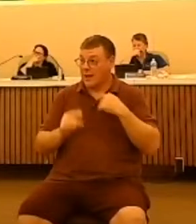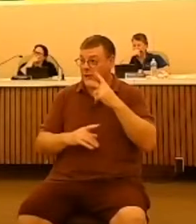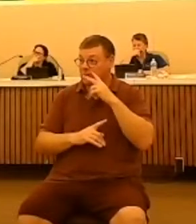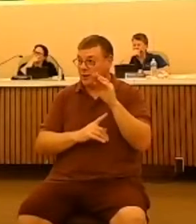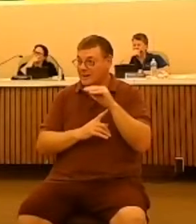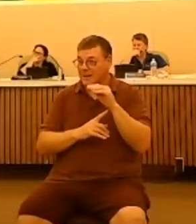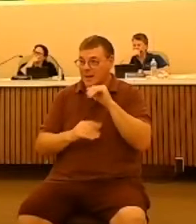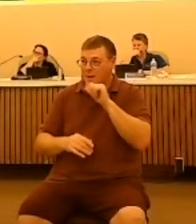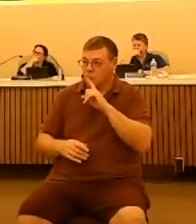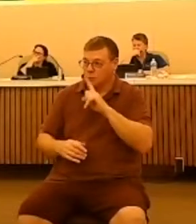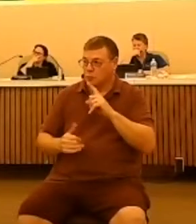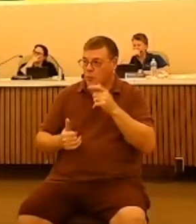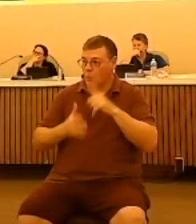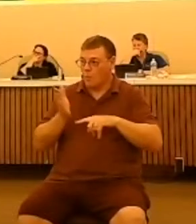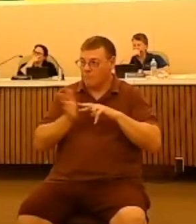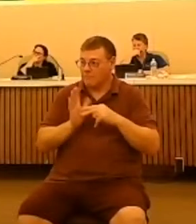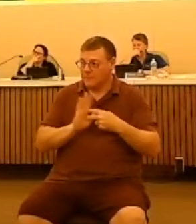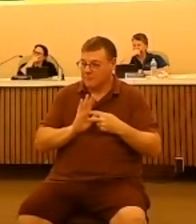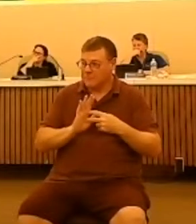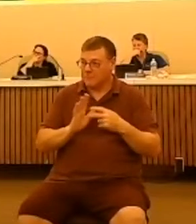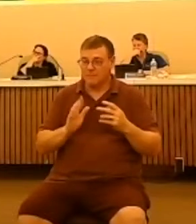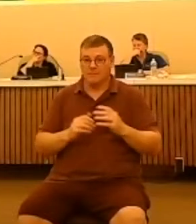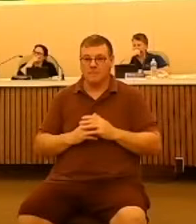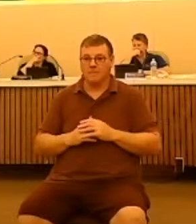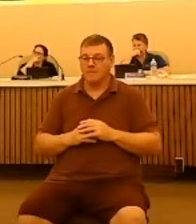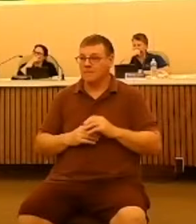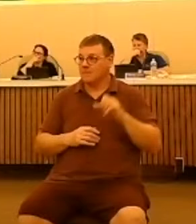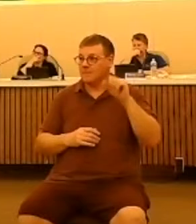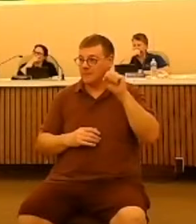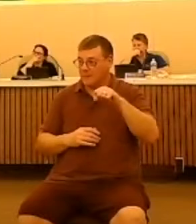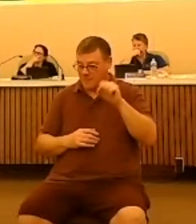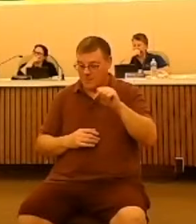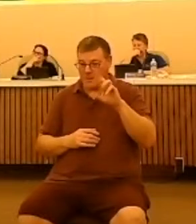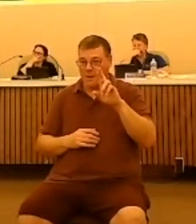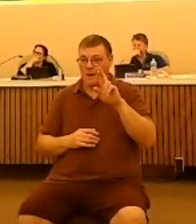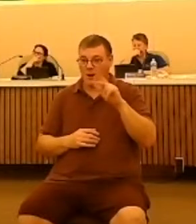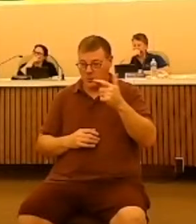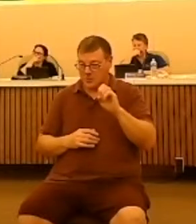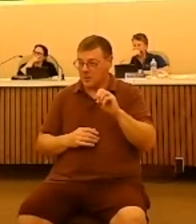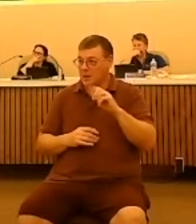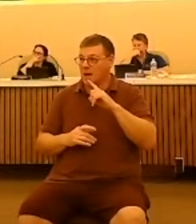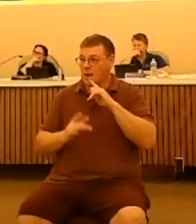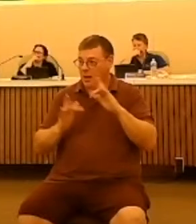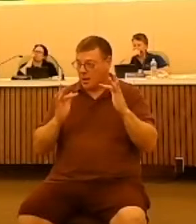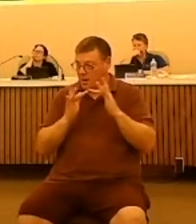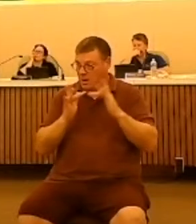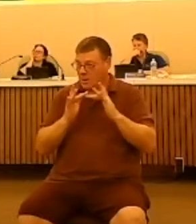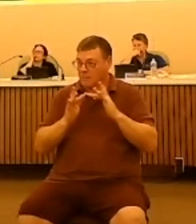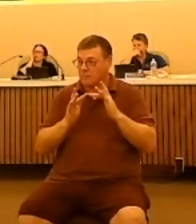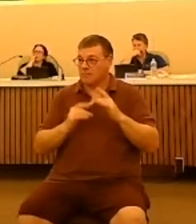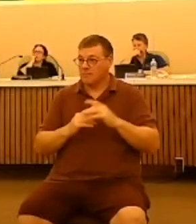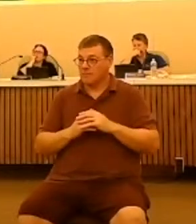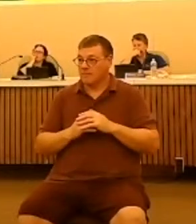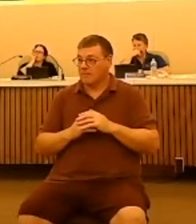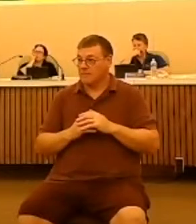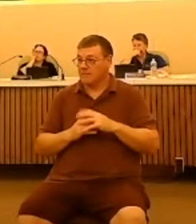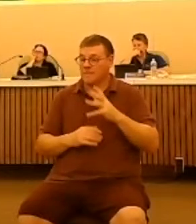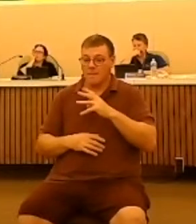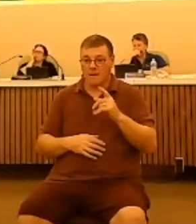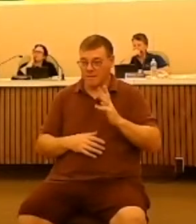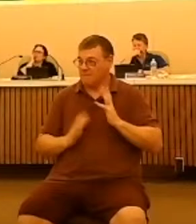head. I wasn't sure what you meant by that. Yes, the RG&E, they were contacted. They are fine